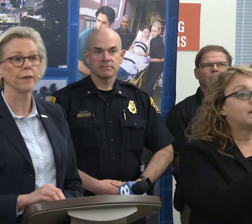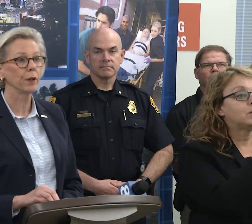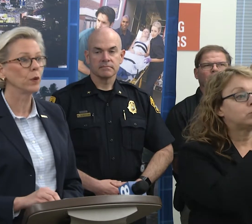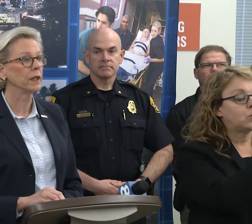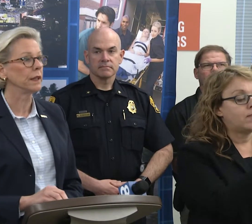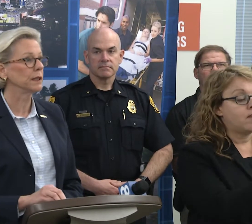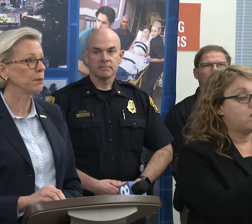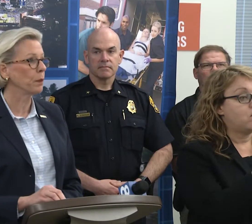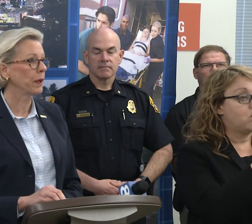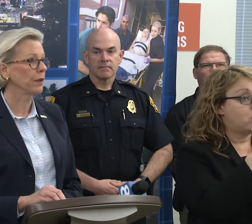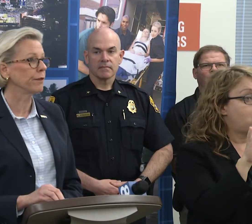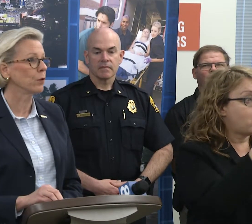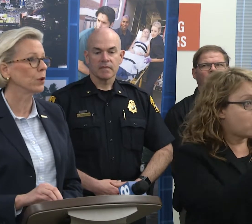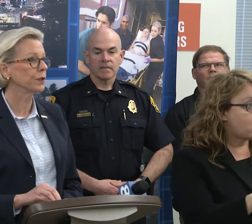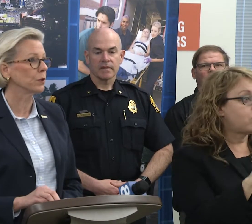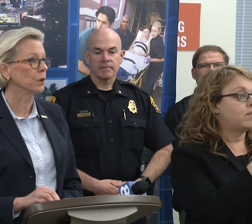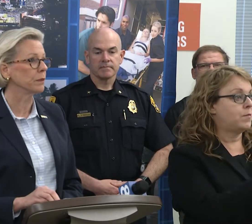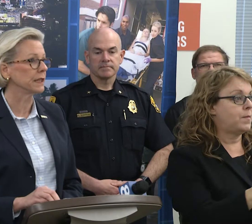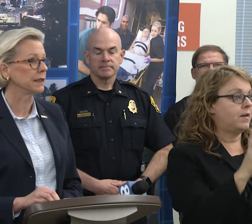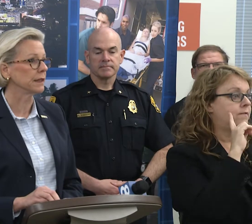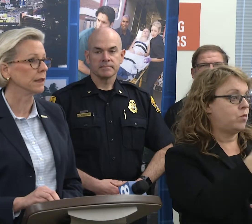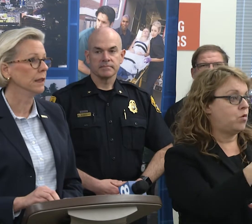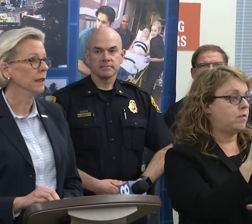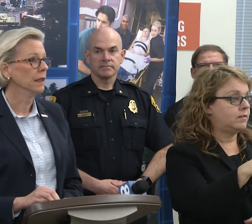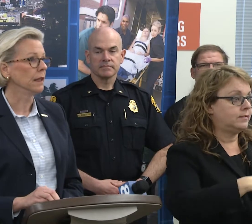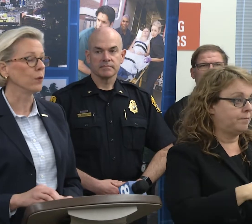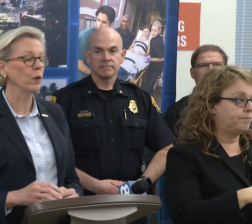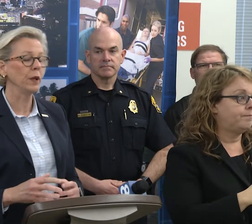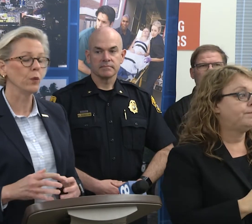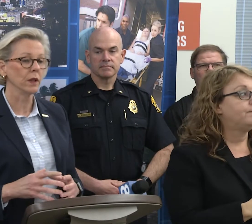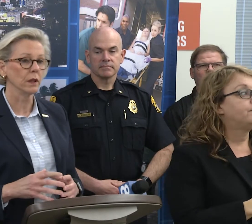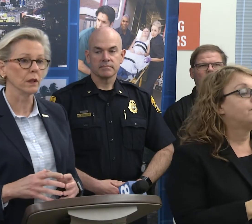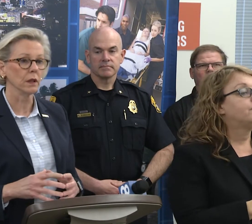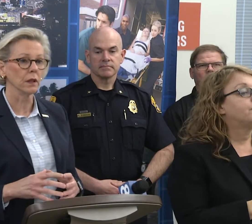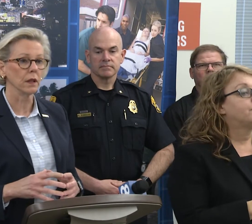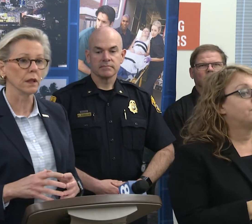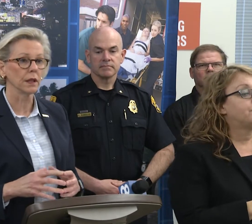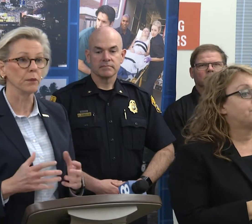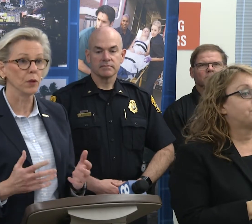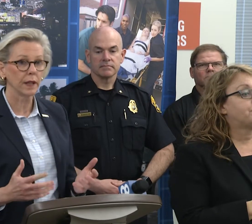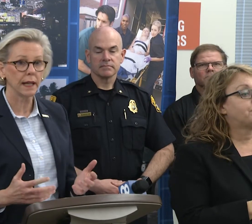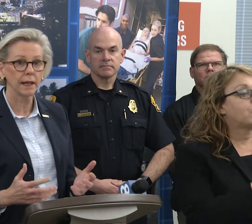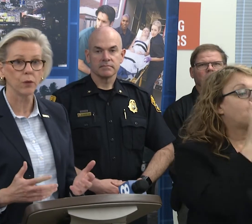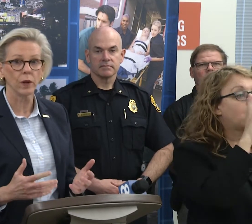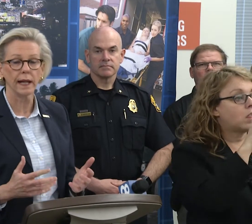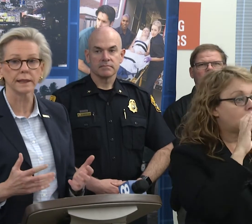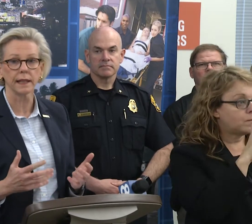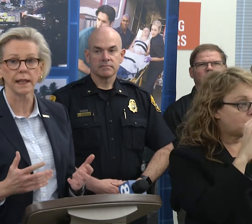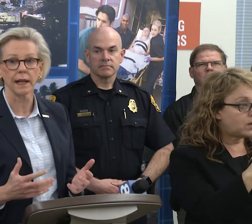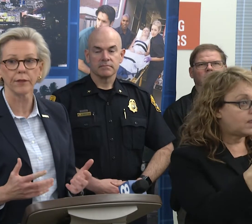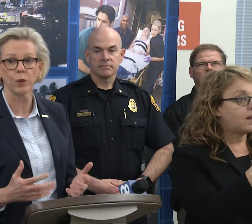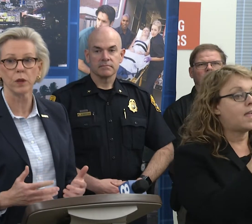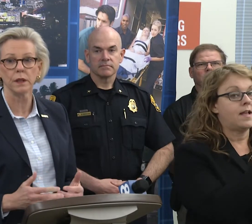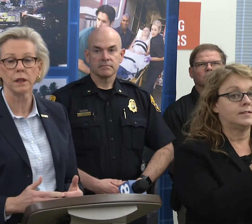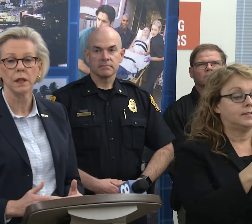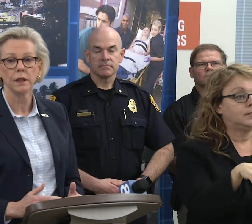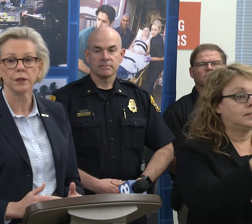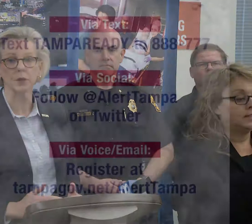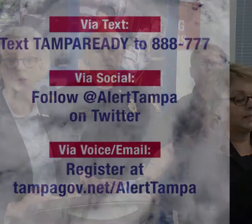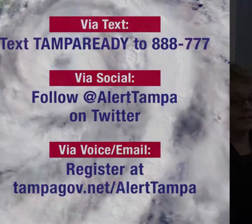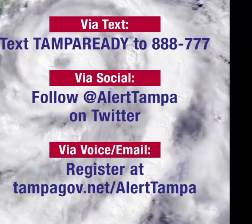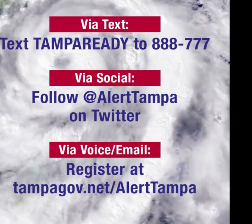that everyone is prepared for storm season. And we will communicate. We're asking